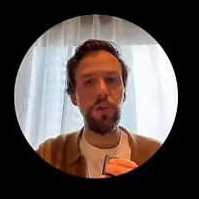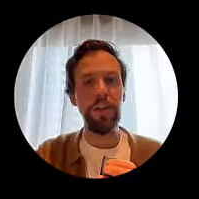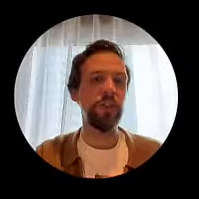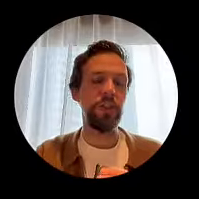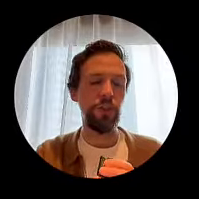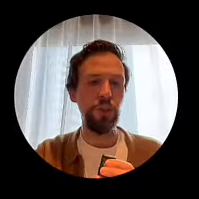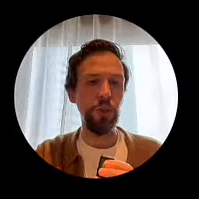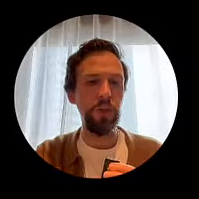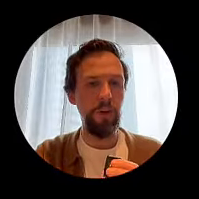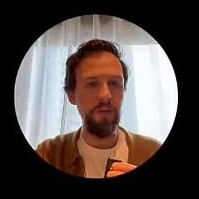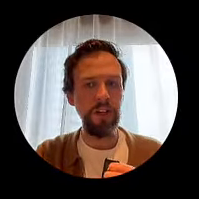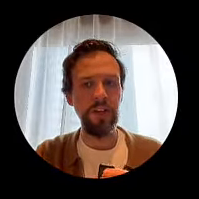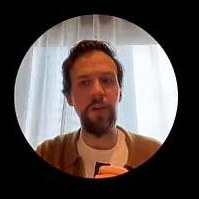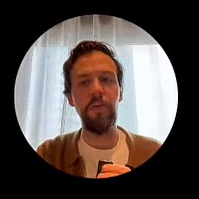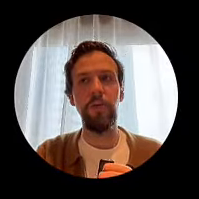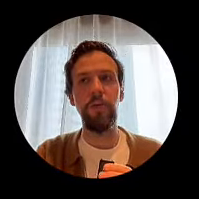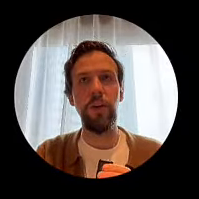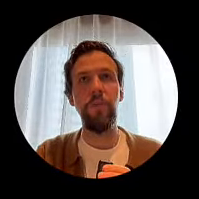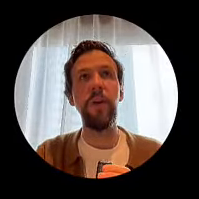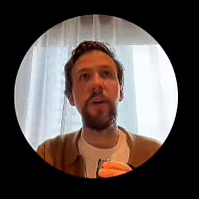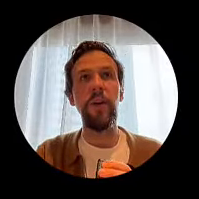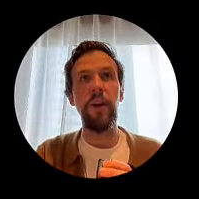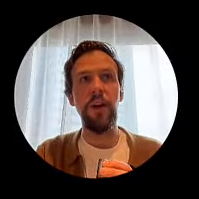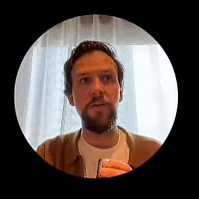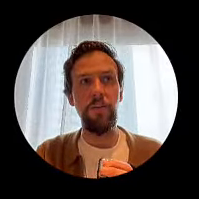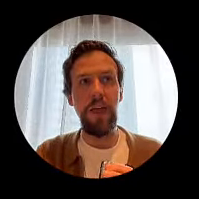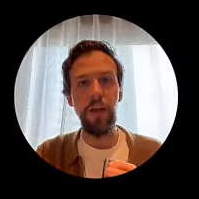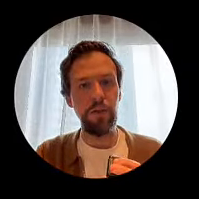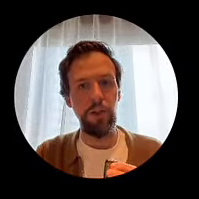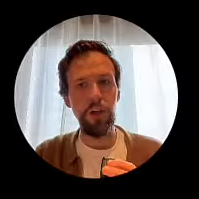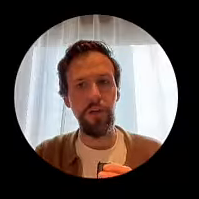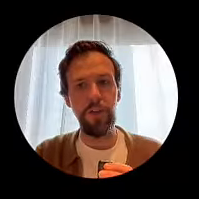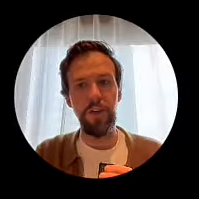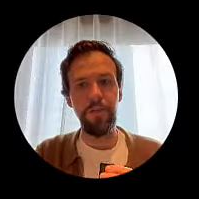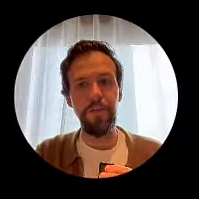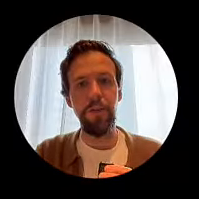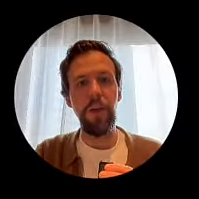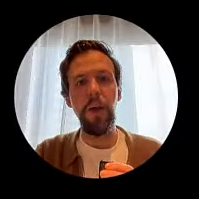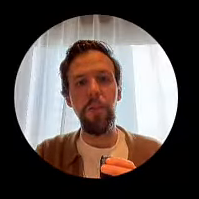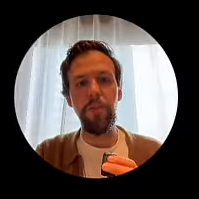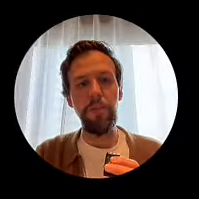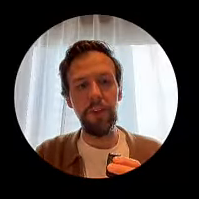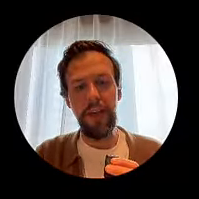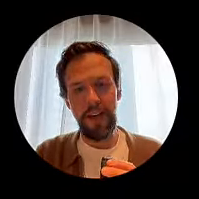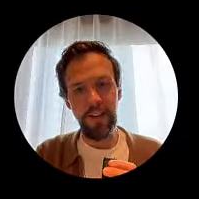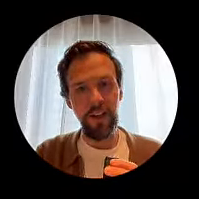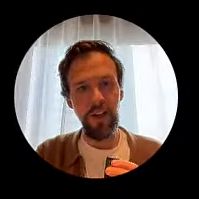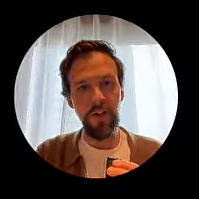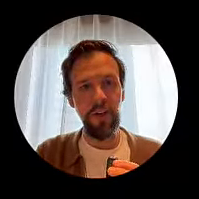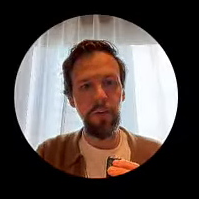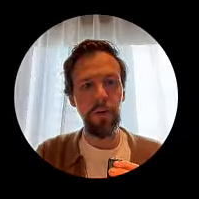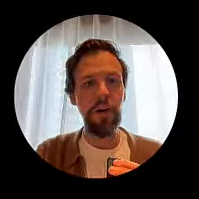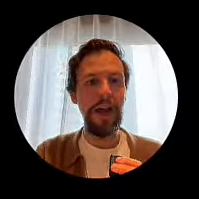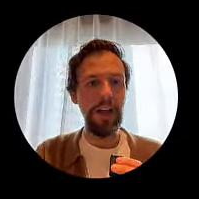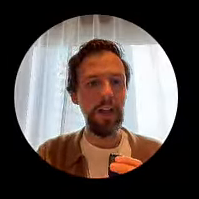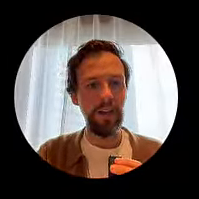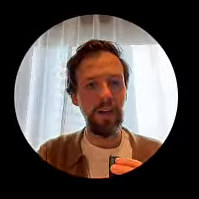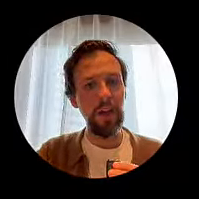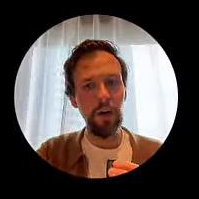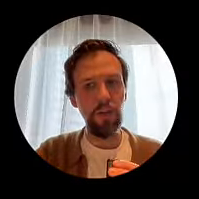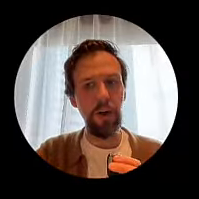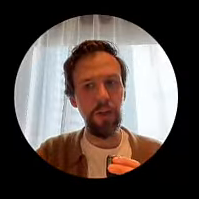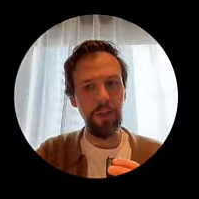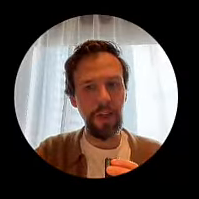huge corporation. And showing my face to them helps a lot with that. But as an indie developer, I